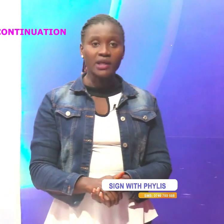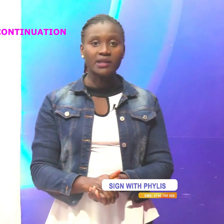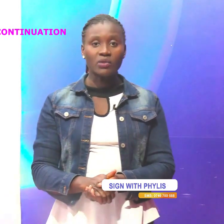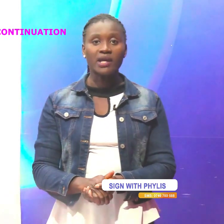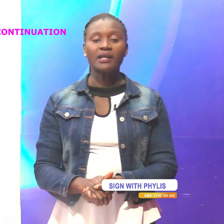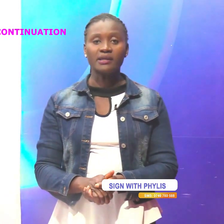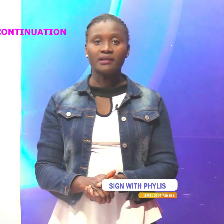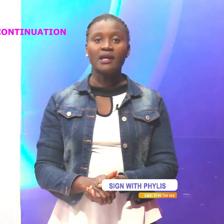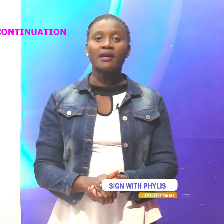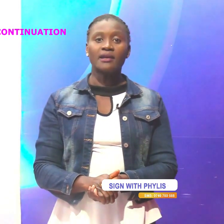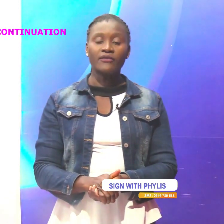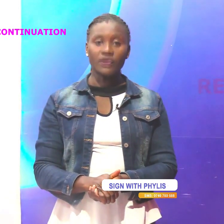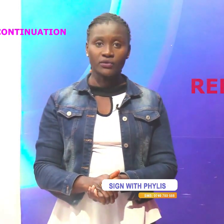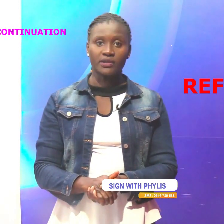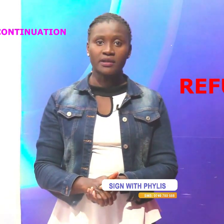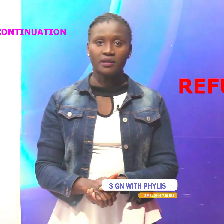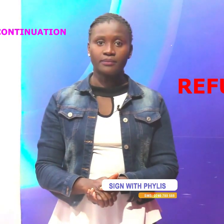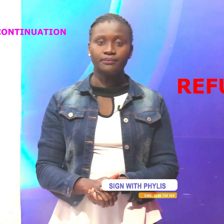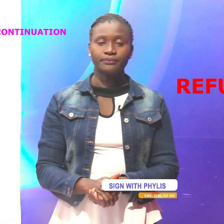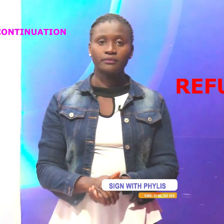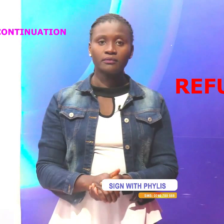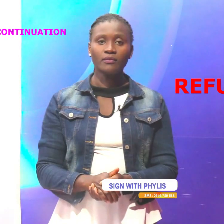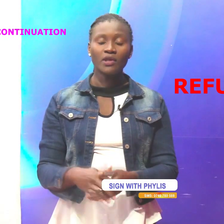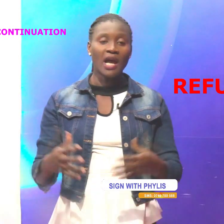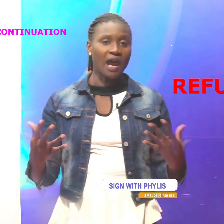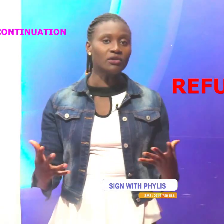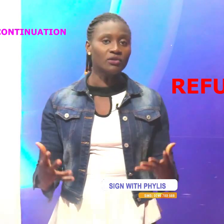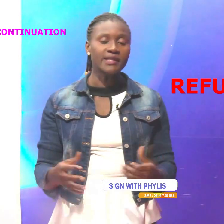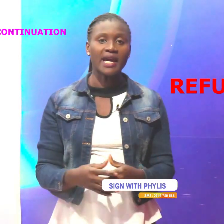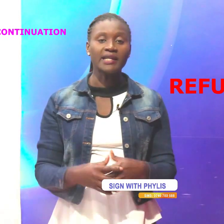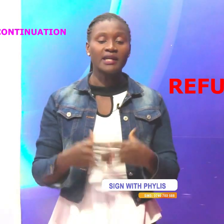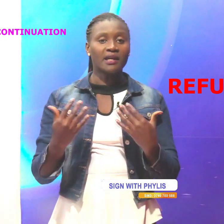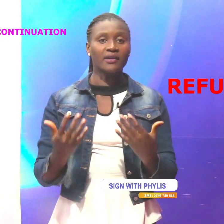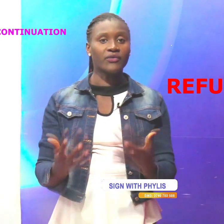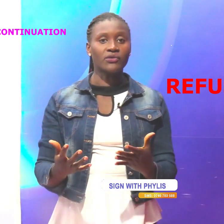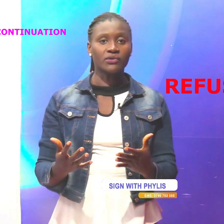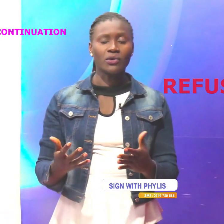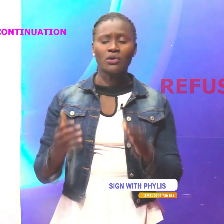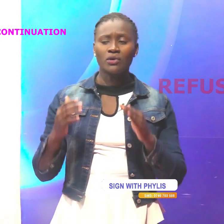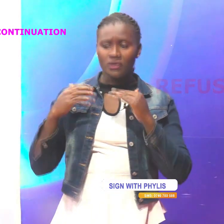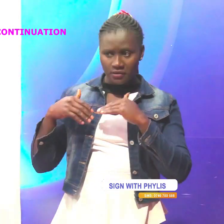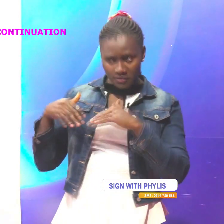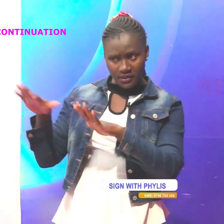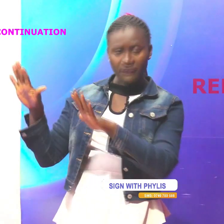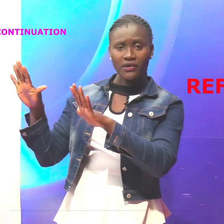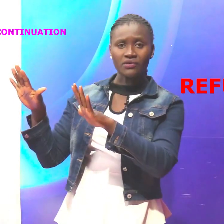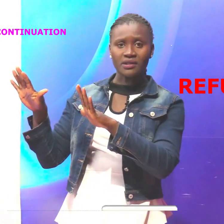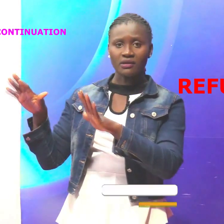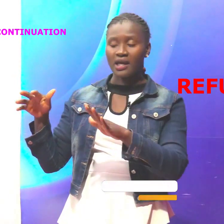word is refuse. How do we sign refuse? So refuse, okay, like